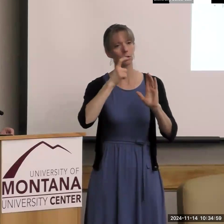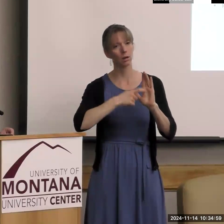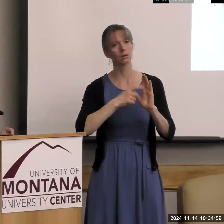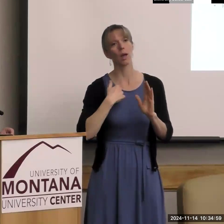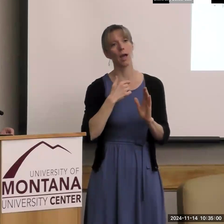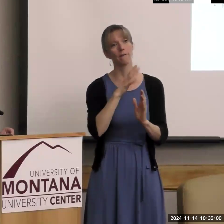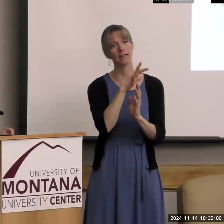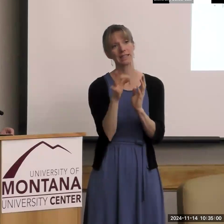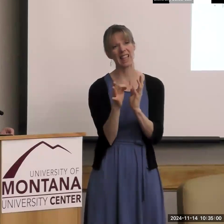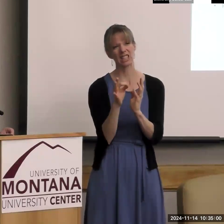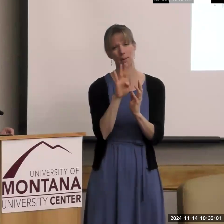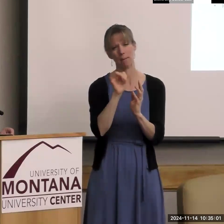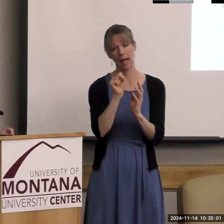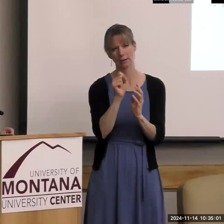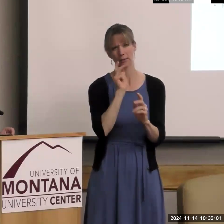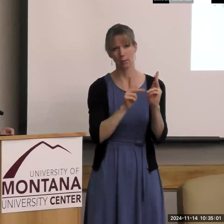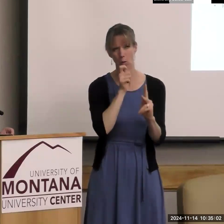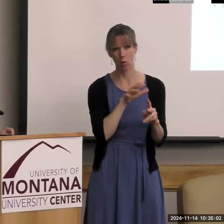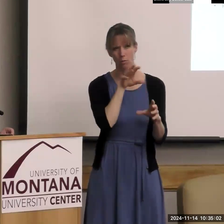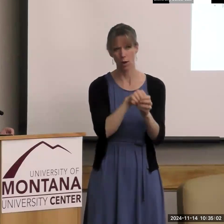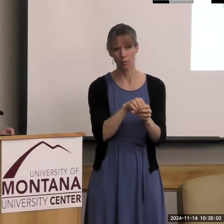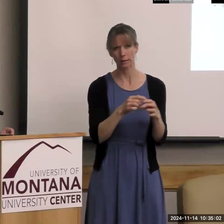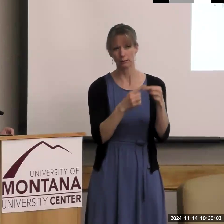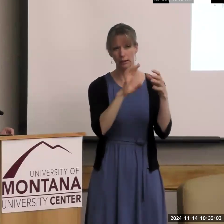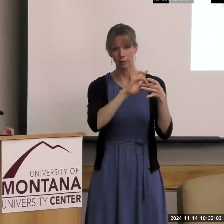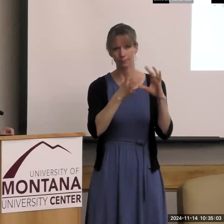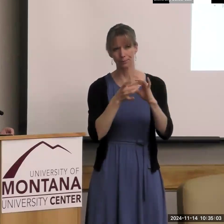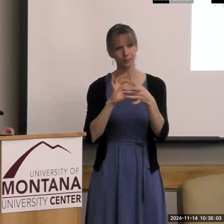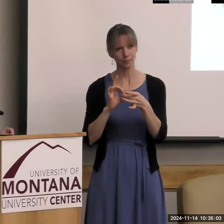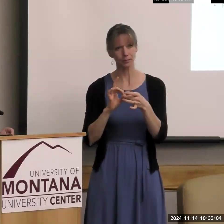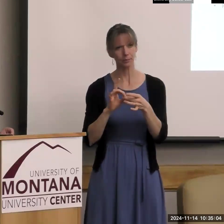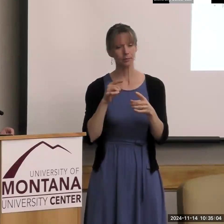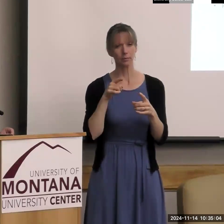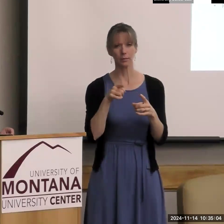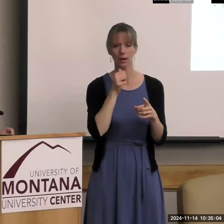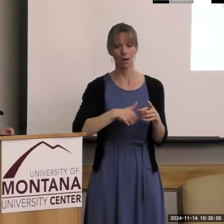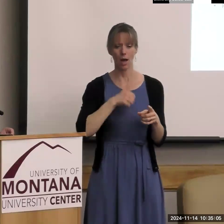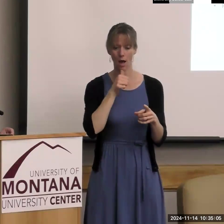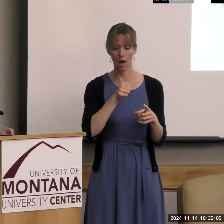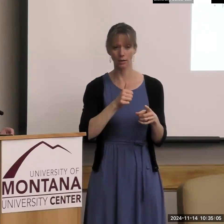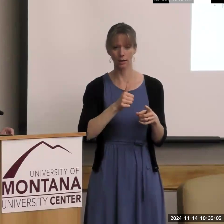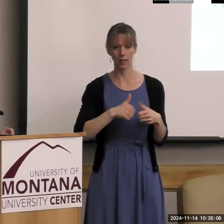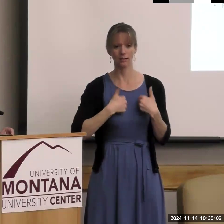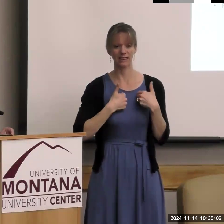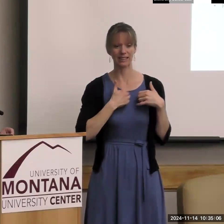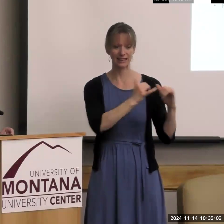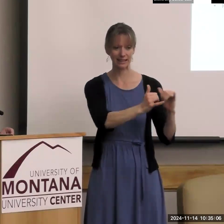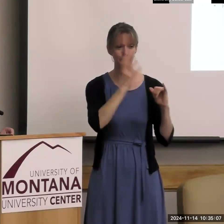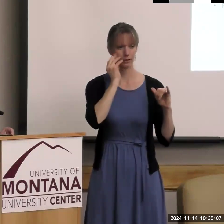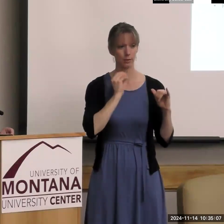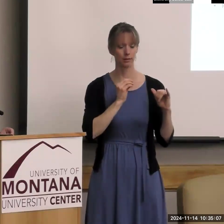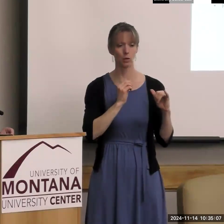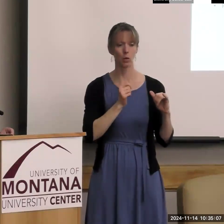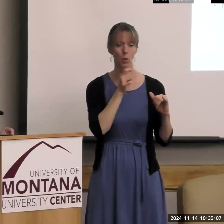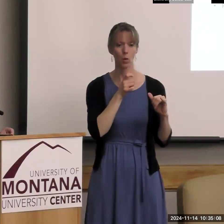selection bias in terms of the folks that participate in Special Olympics are not living the same lived experience that folks who aren't, right?